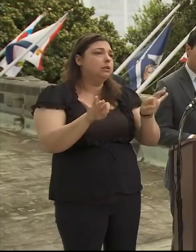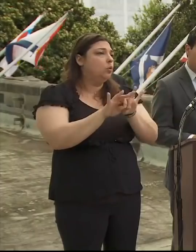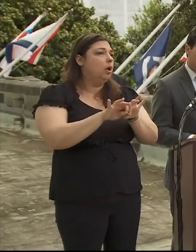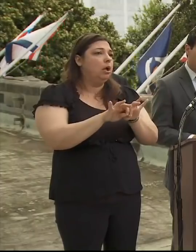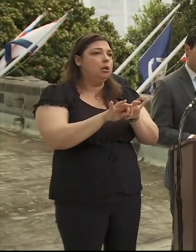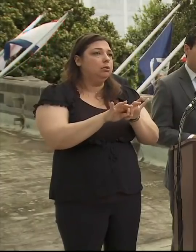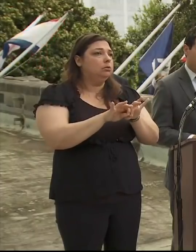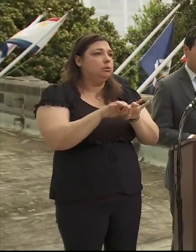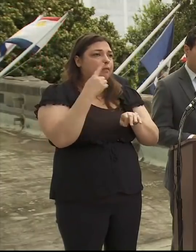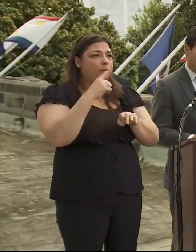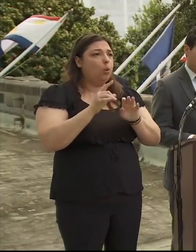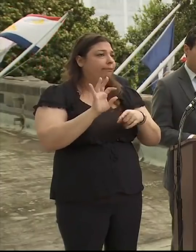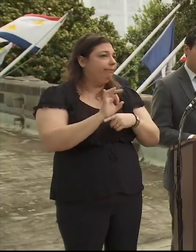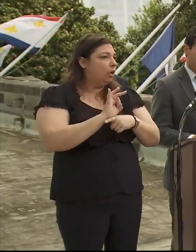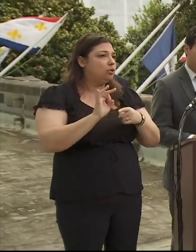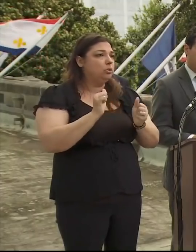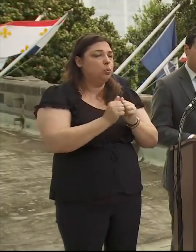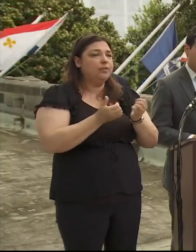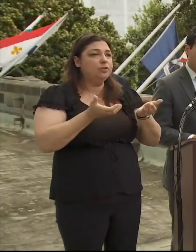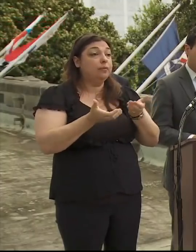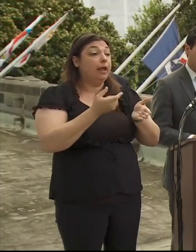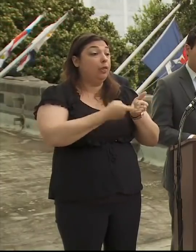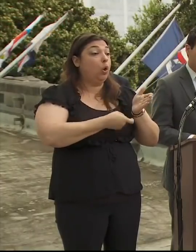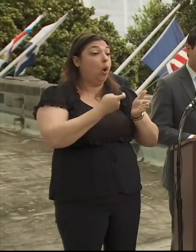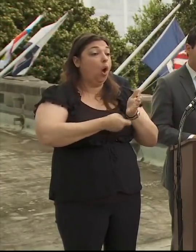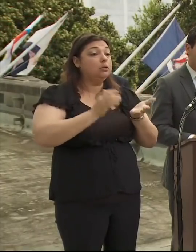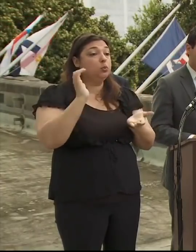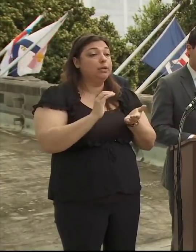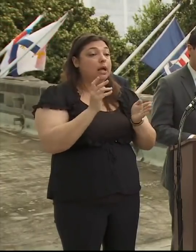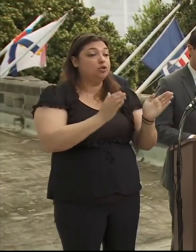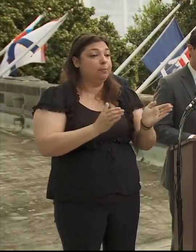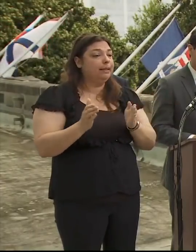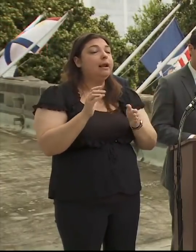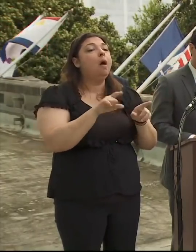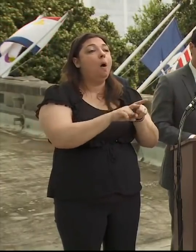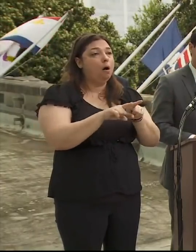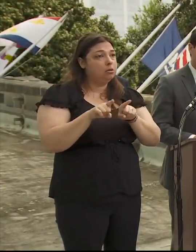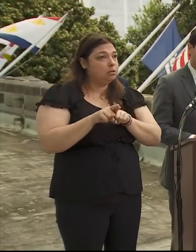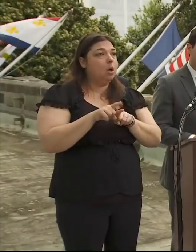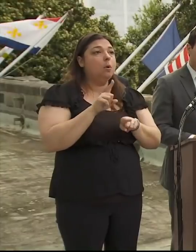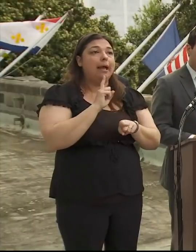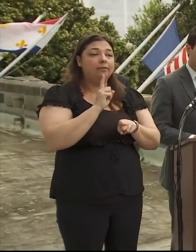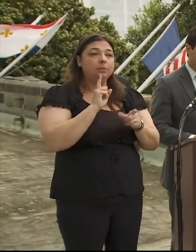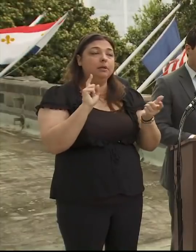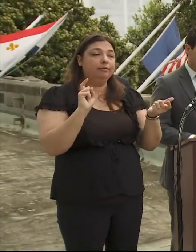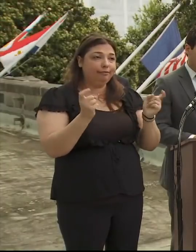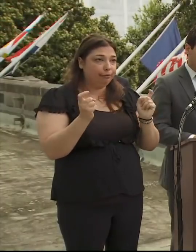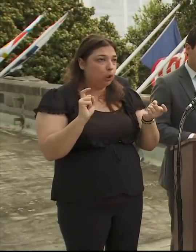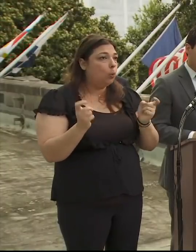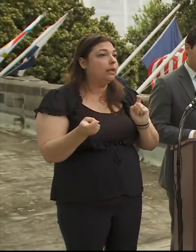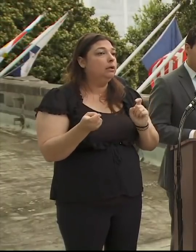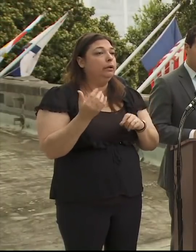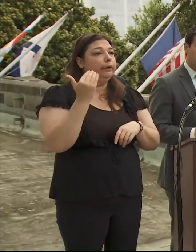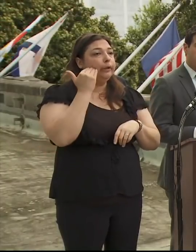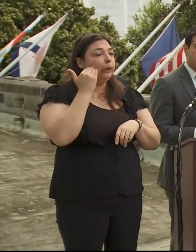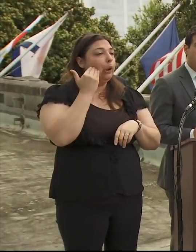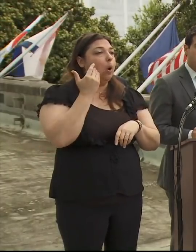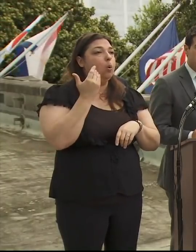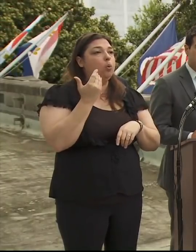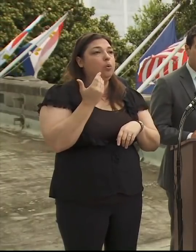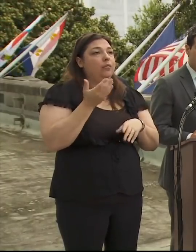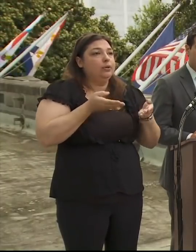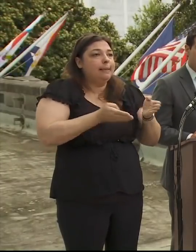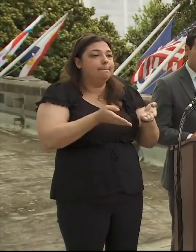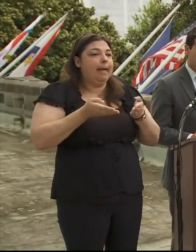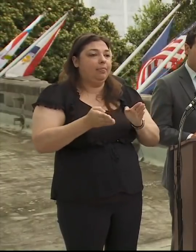our core function of services. And as far as the cost reduction plan, that has to also be very fluid. There's